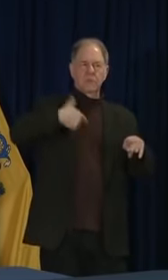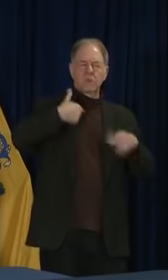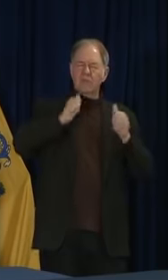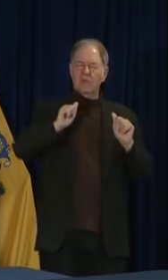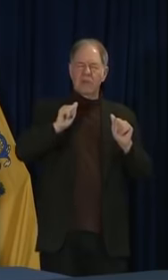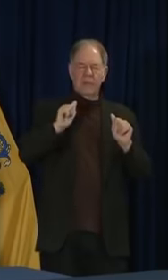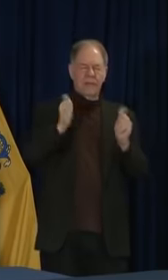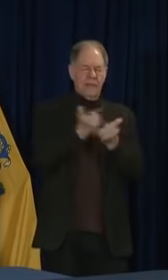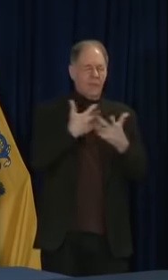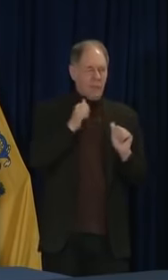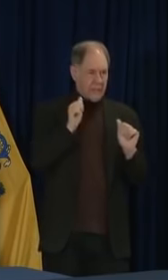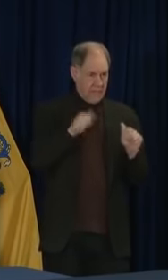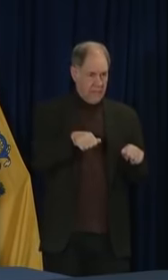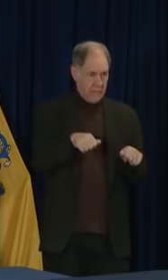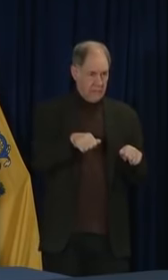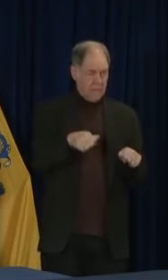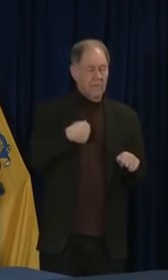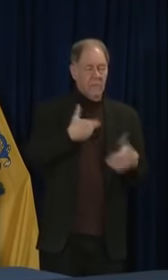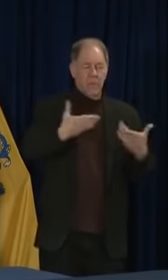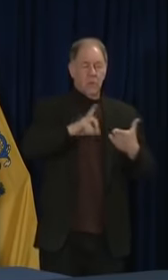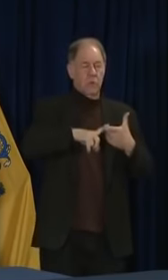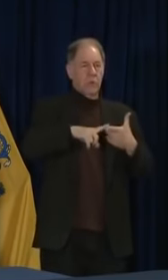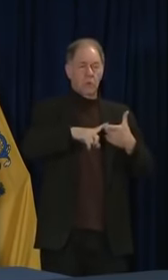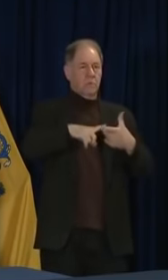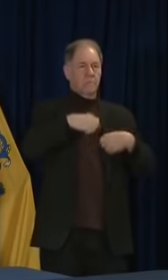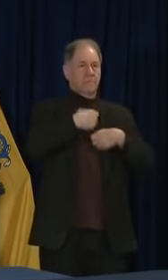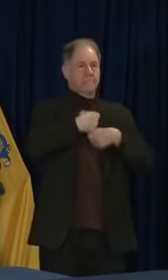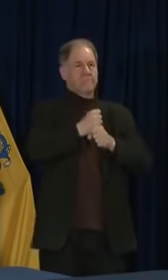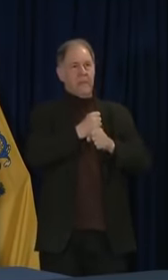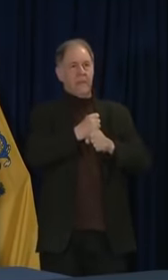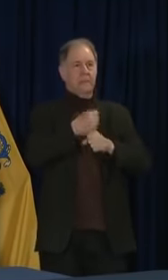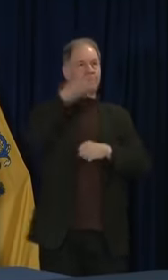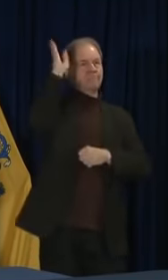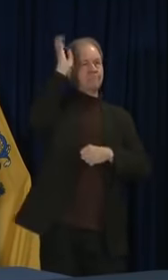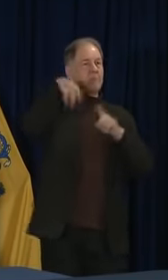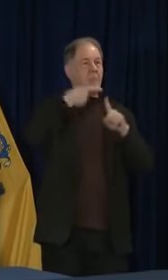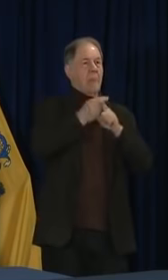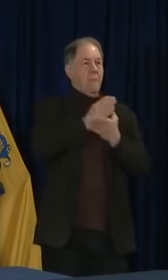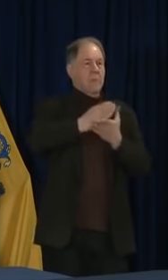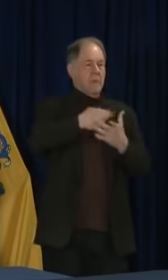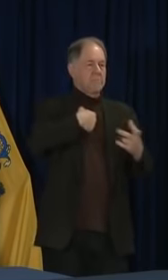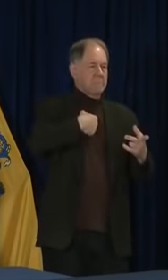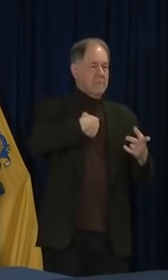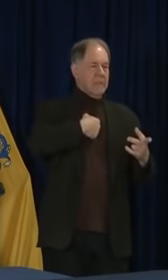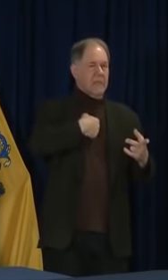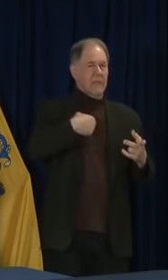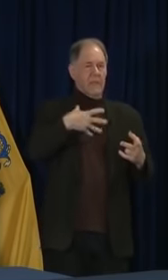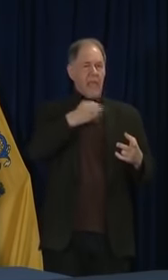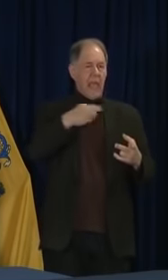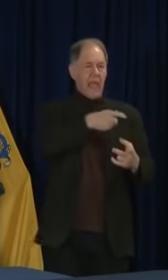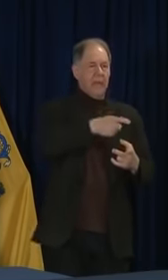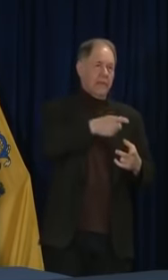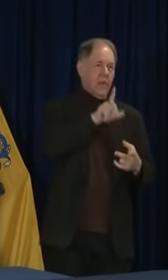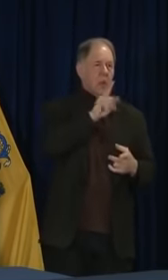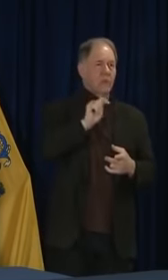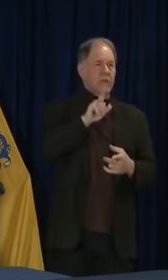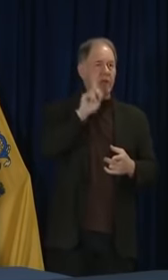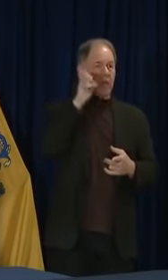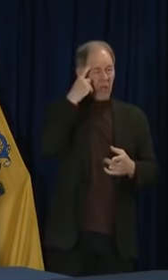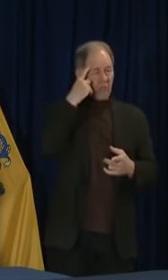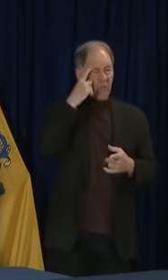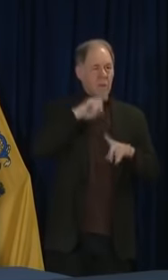our powers. I'm not here to make a budget speech and for Sheila and me to pound the table on what we've asked for, but recurring revenues